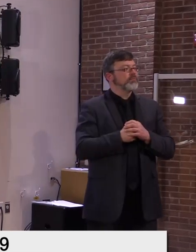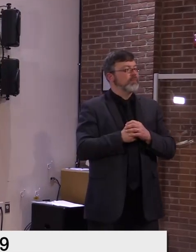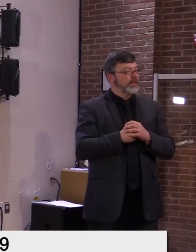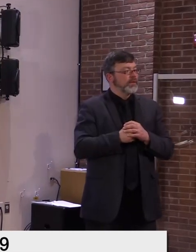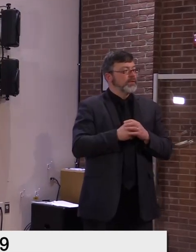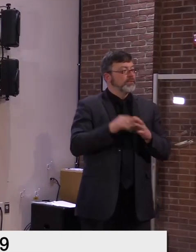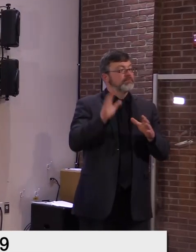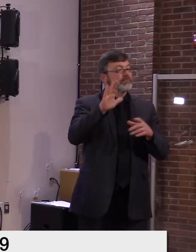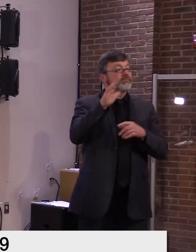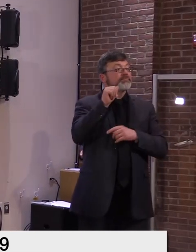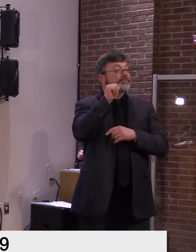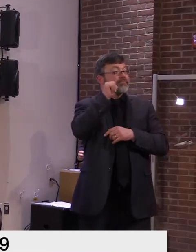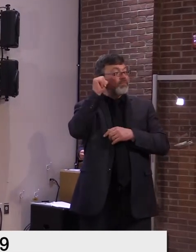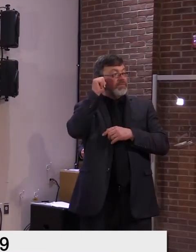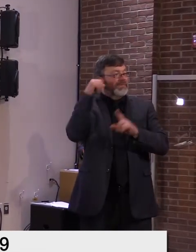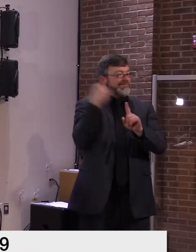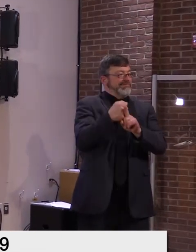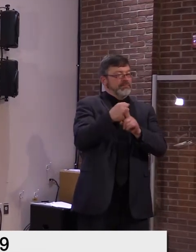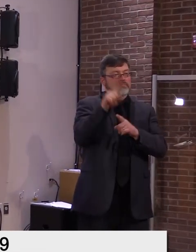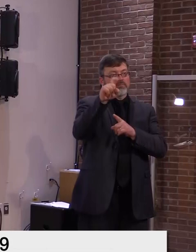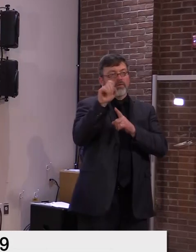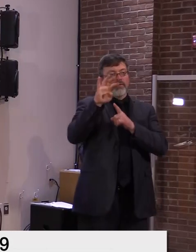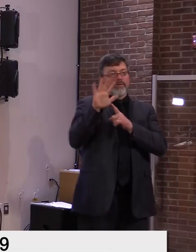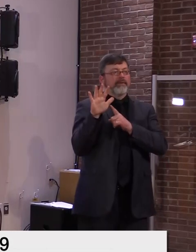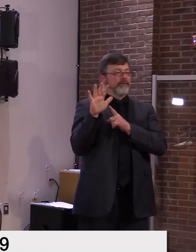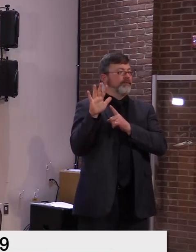rate is at 2.0%.